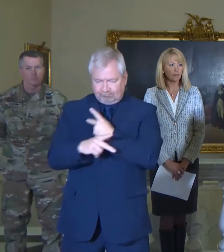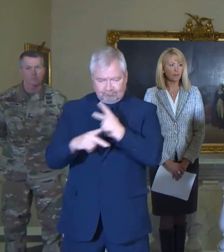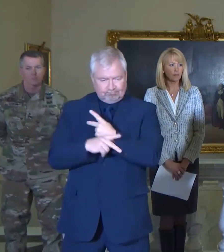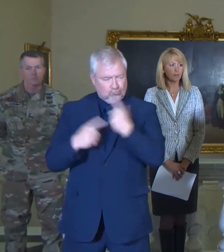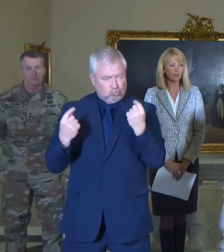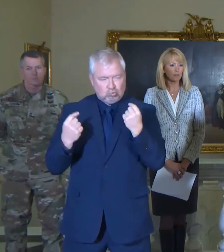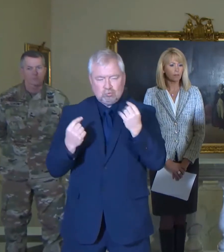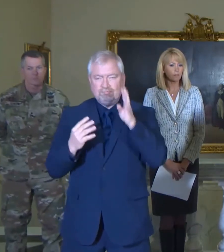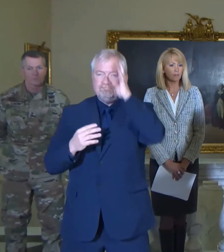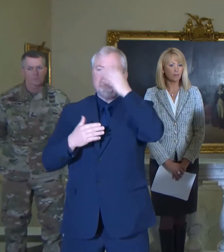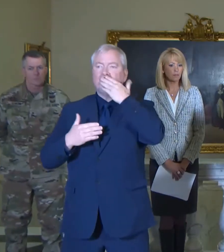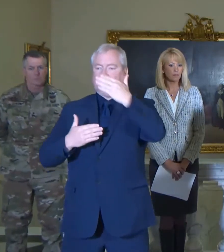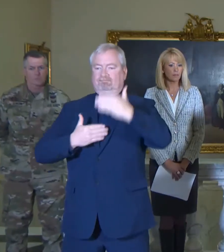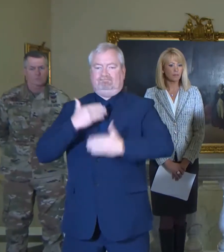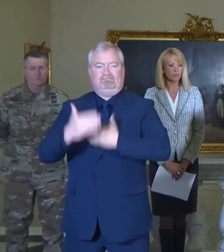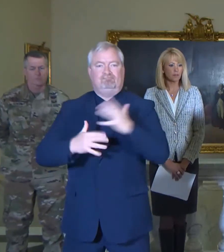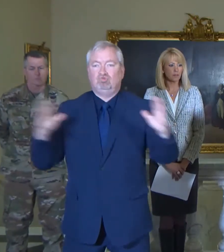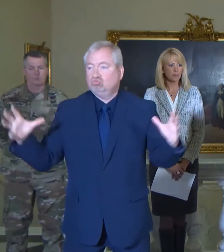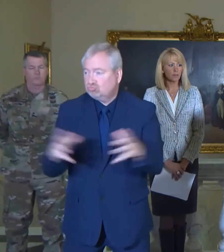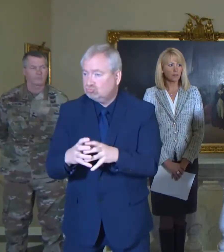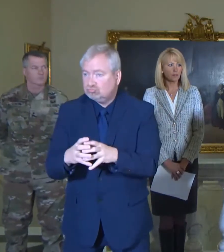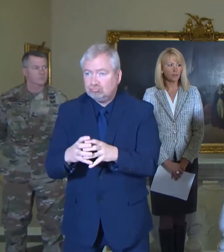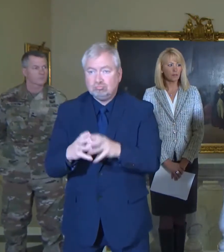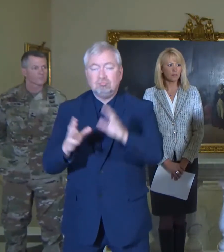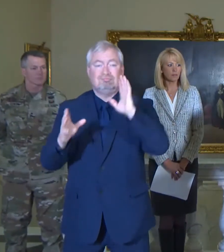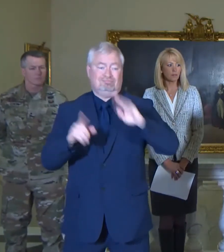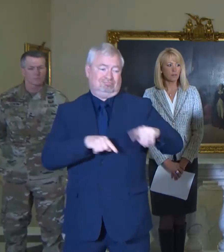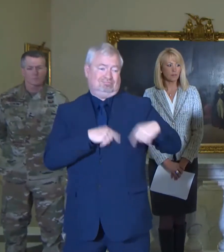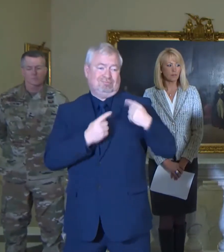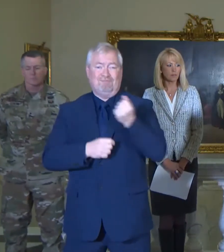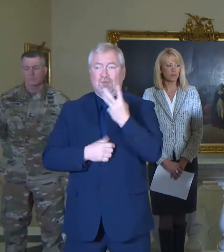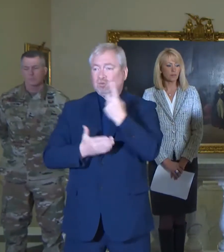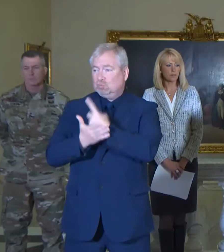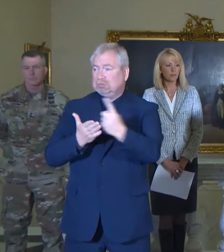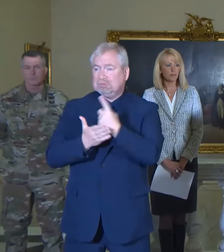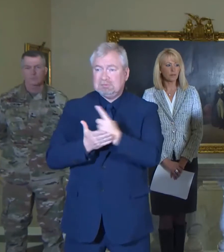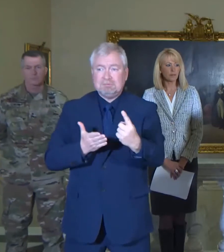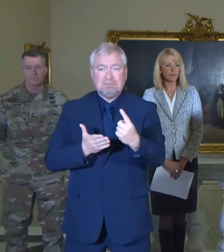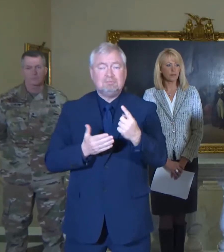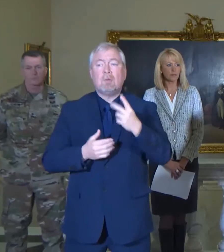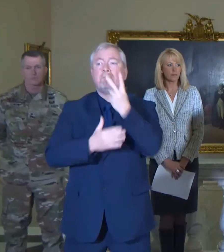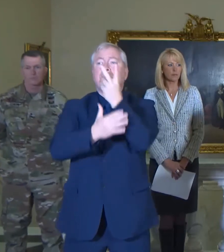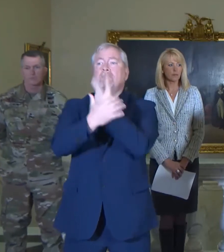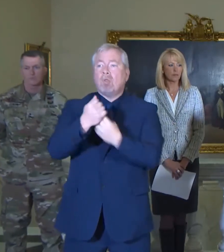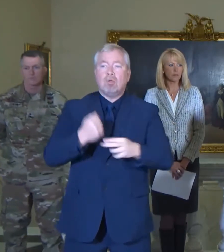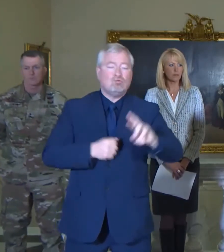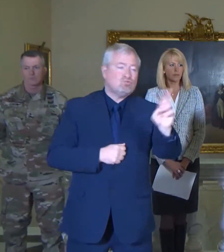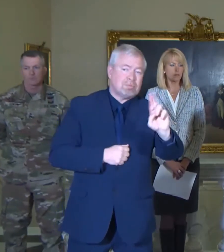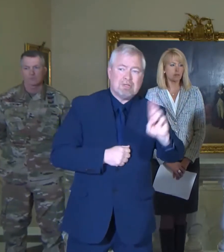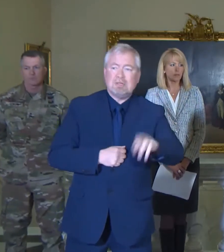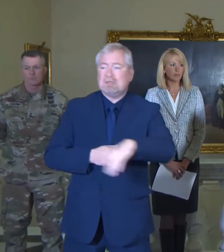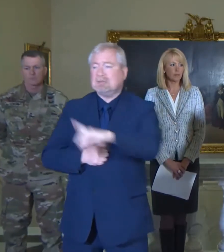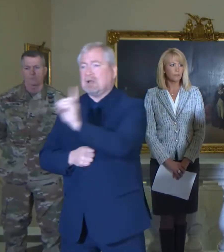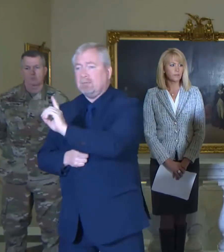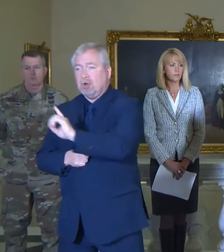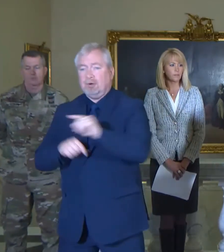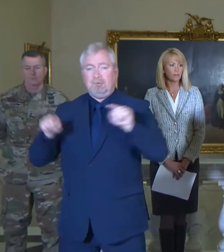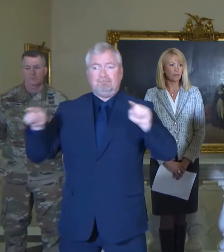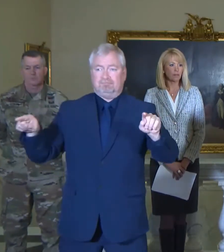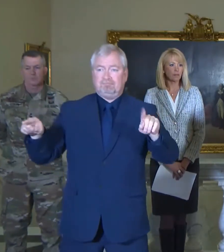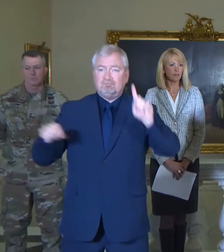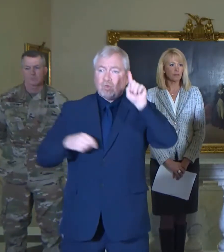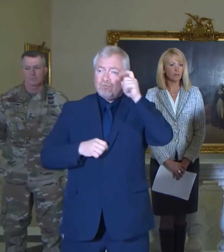Over the last several weeks, governors in both parties from all across America have